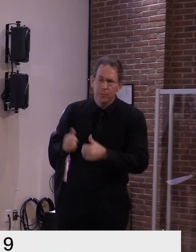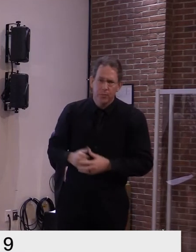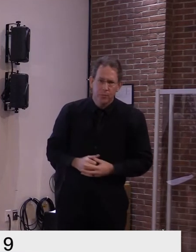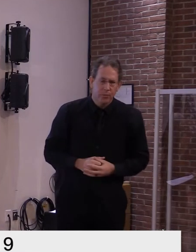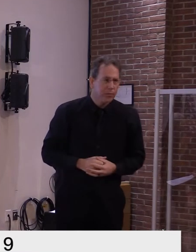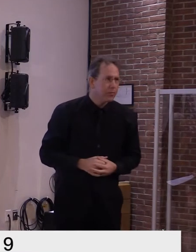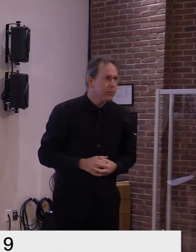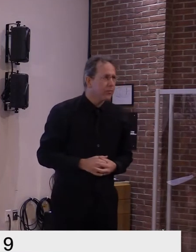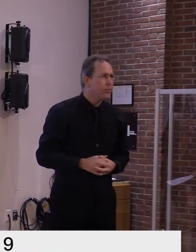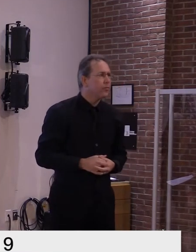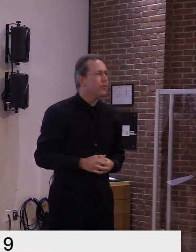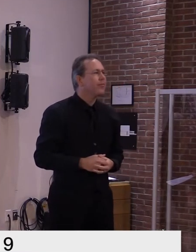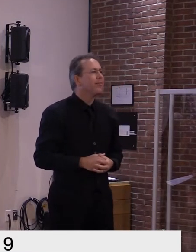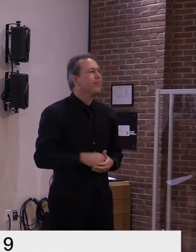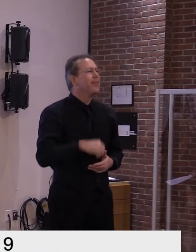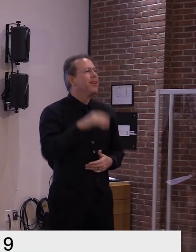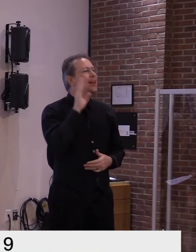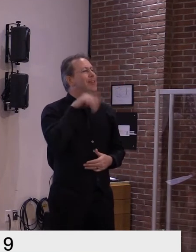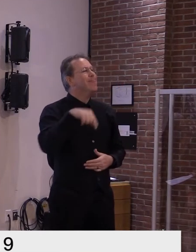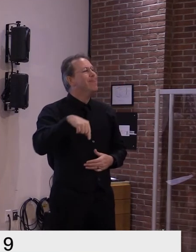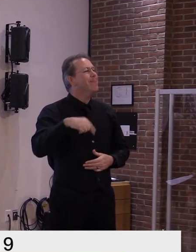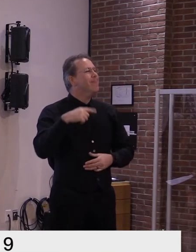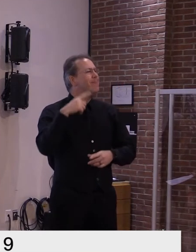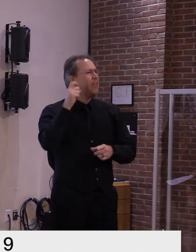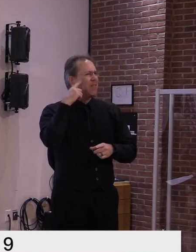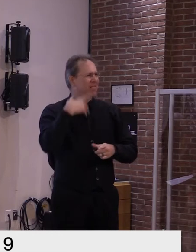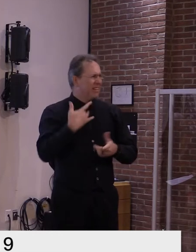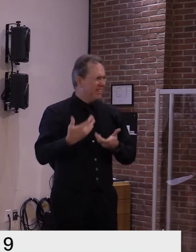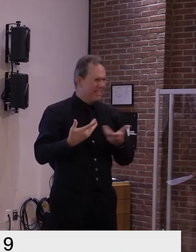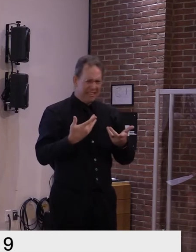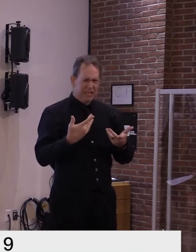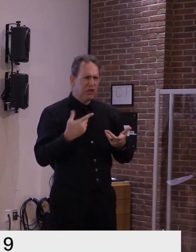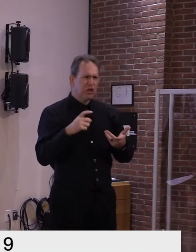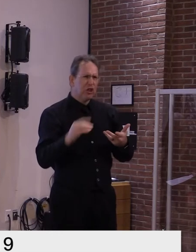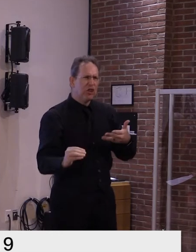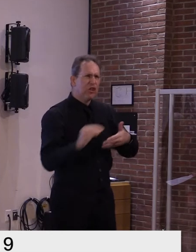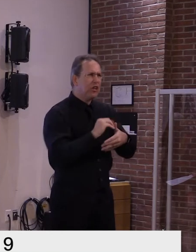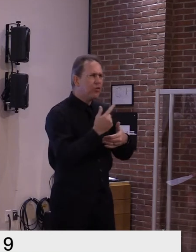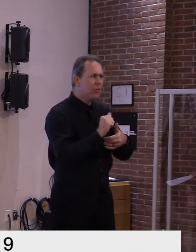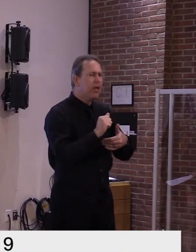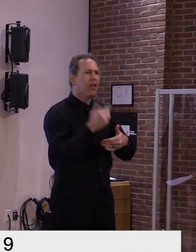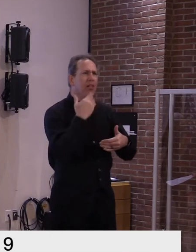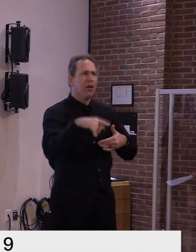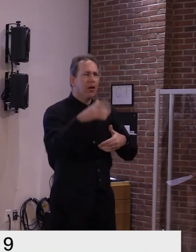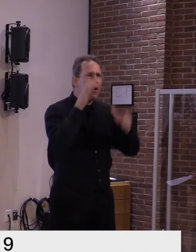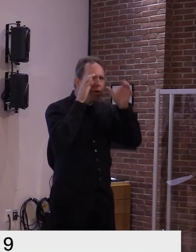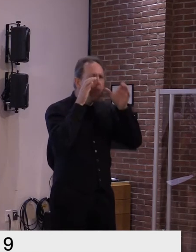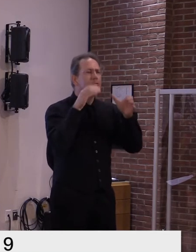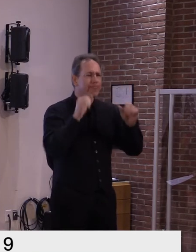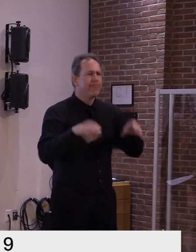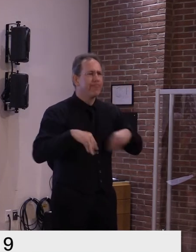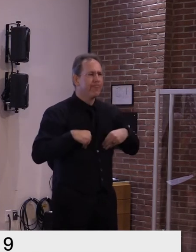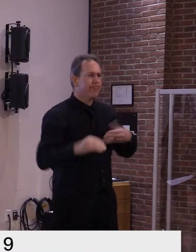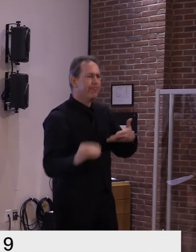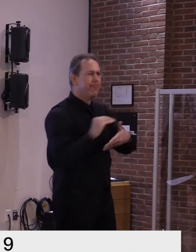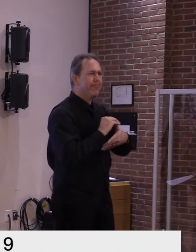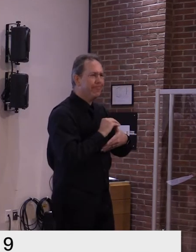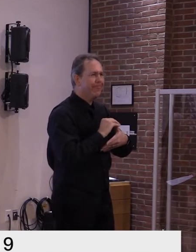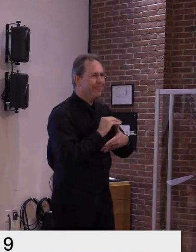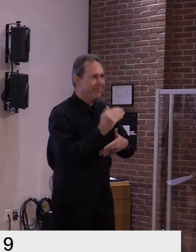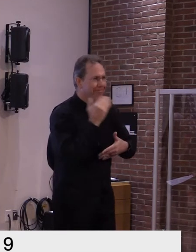were sort of pumped out. And I understand Bennington Police, where they had an outbreak, has already started to receive their shots. So